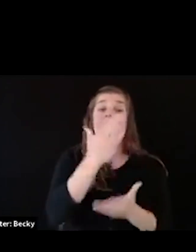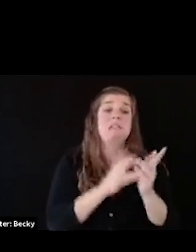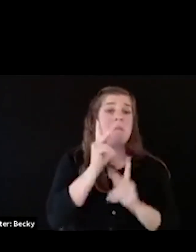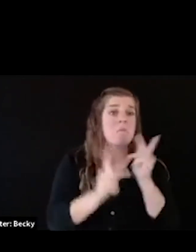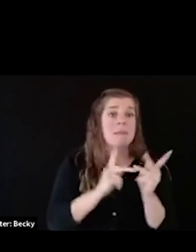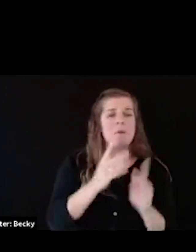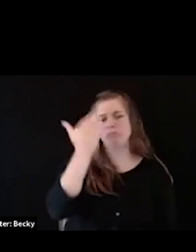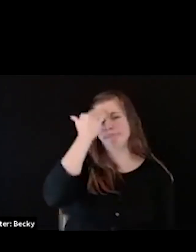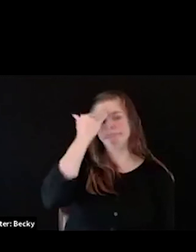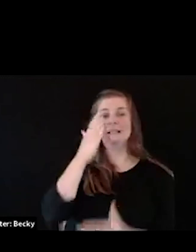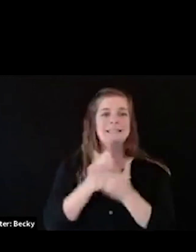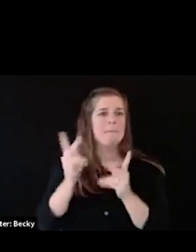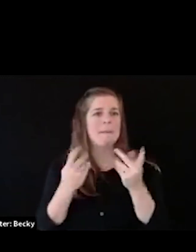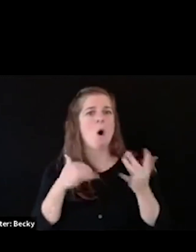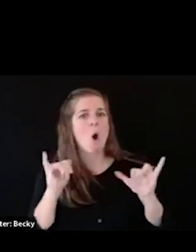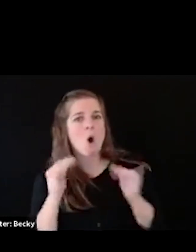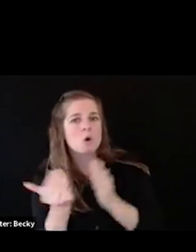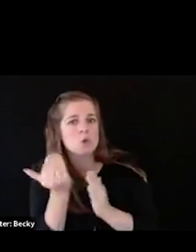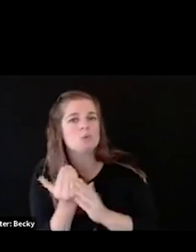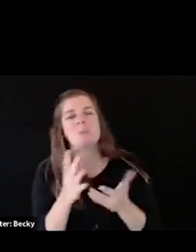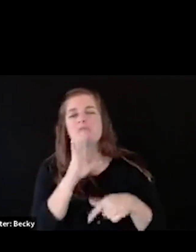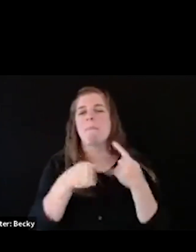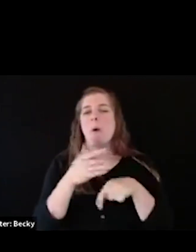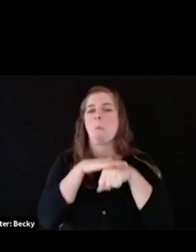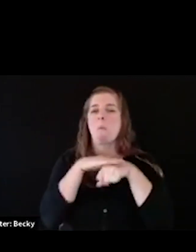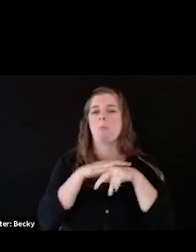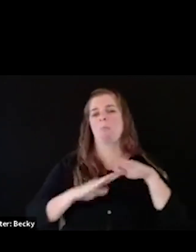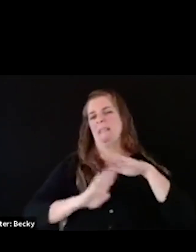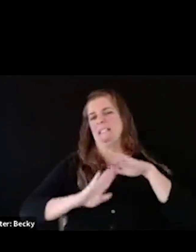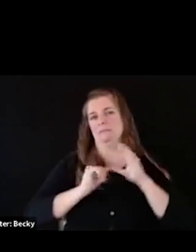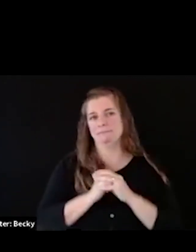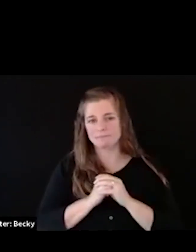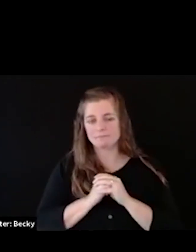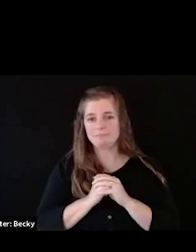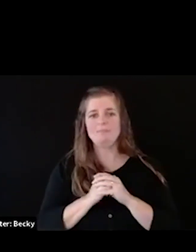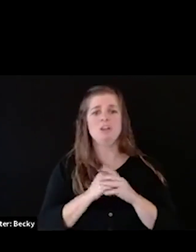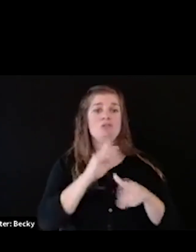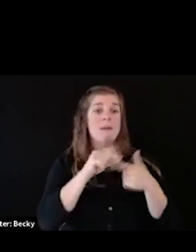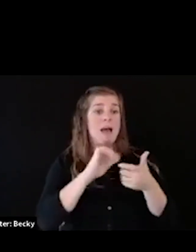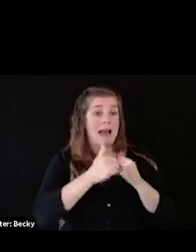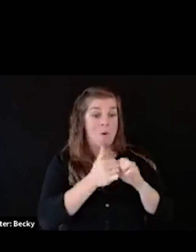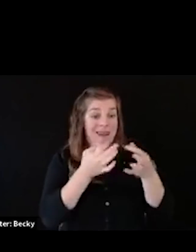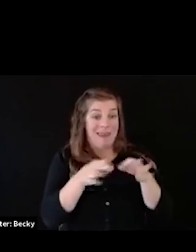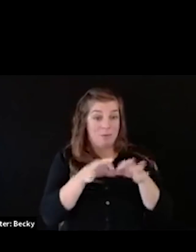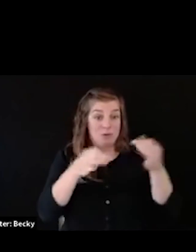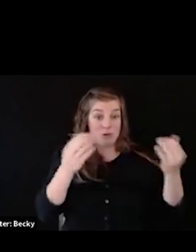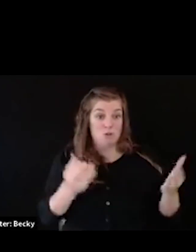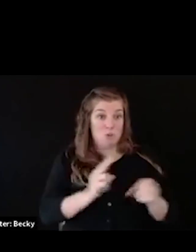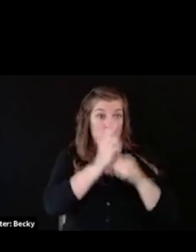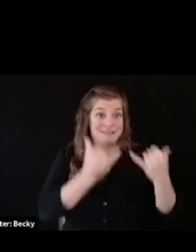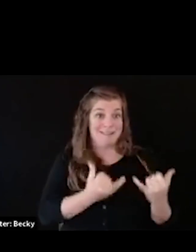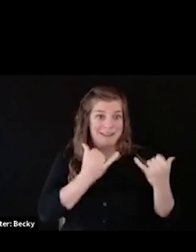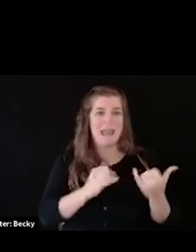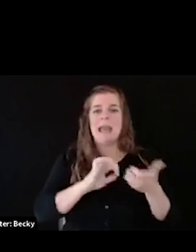work, and I think it's important to go over some basics. But I'm just going to give you a handful of examples of how we're currently using language that keeps us in the old